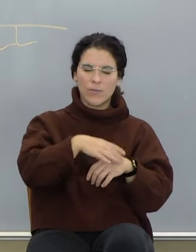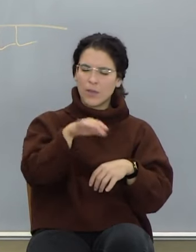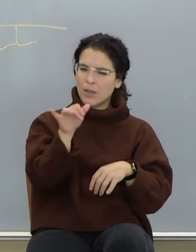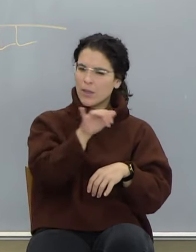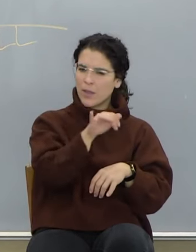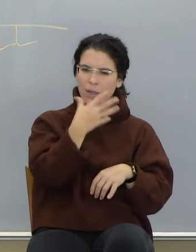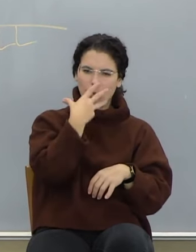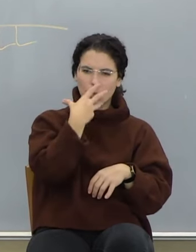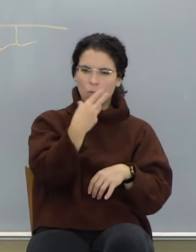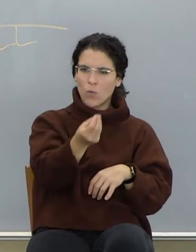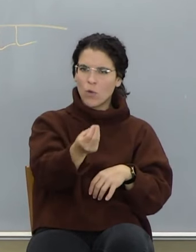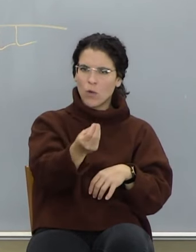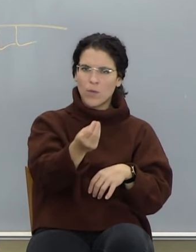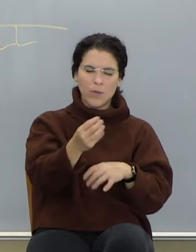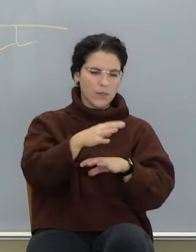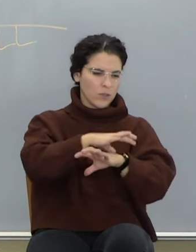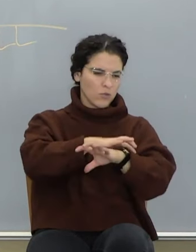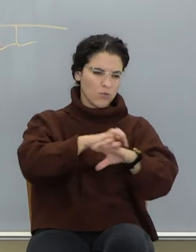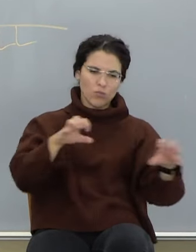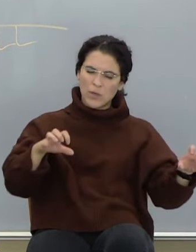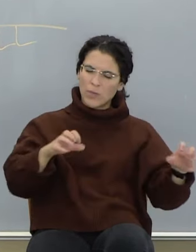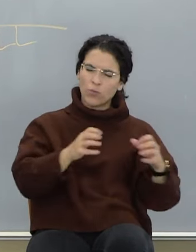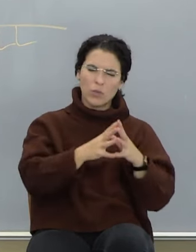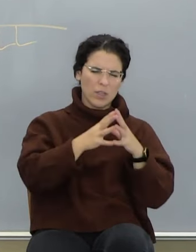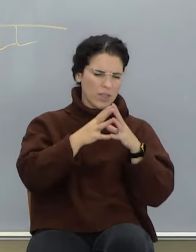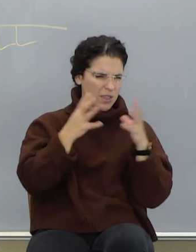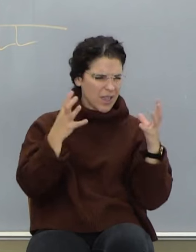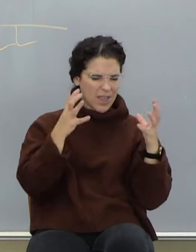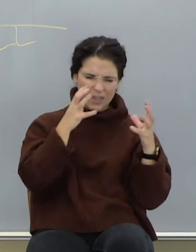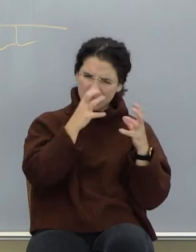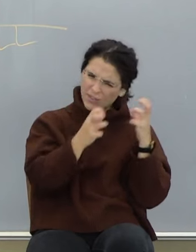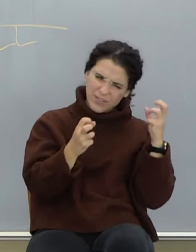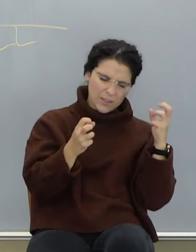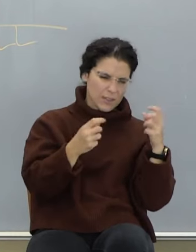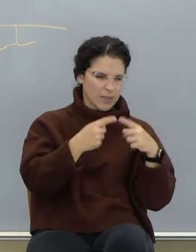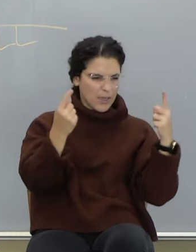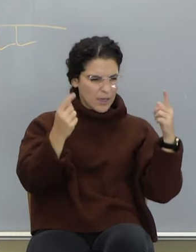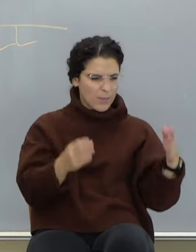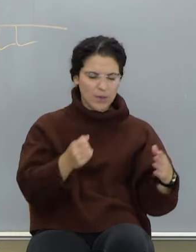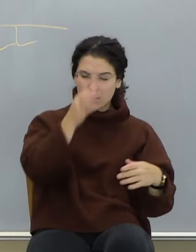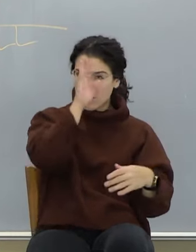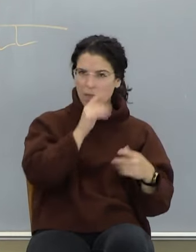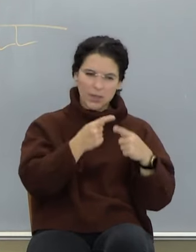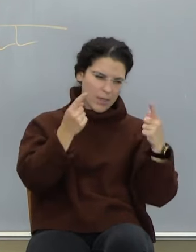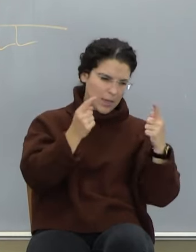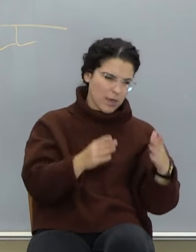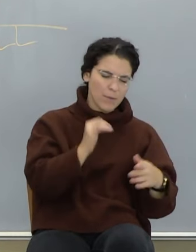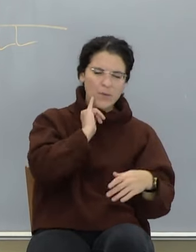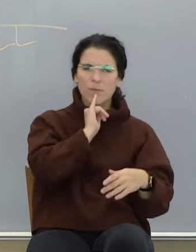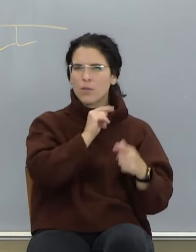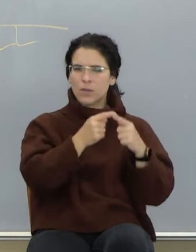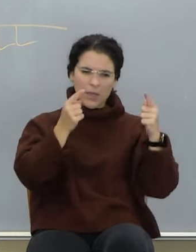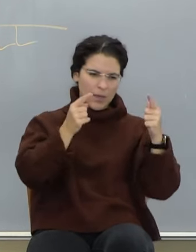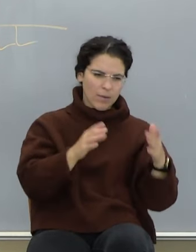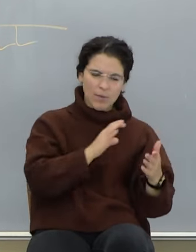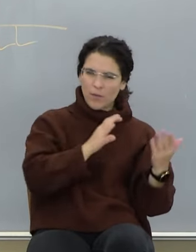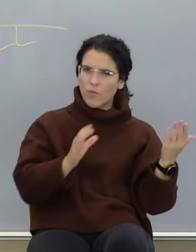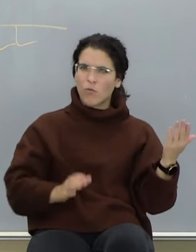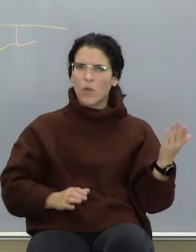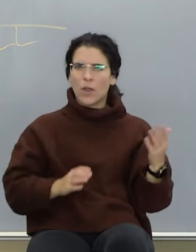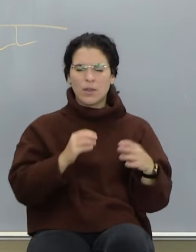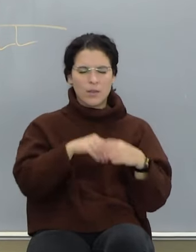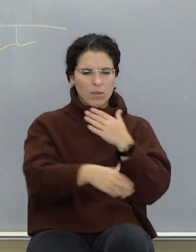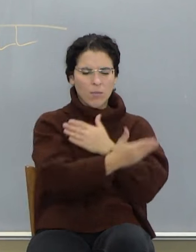like a wolf, and he's going to rip up with tremendous ferocity the enemies of God, the enemies of Israel, the enemies of the Christ. Notice, in